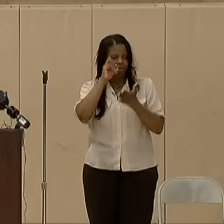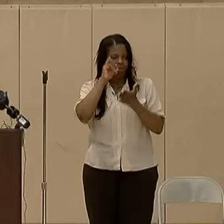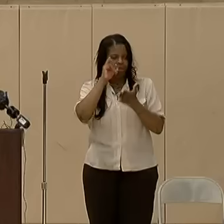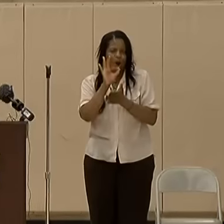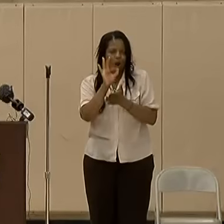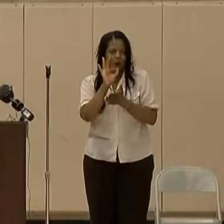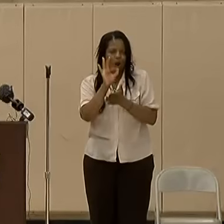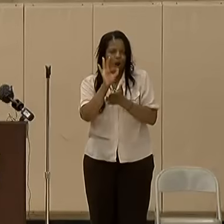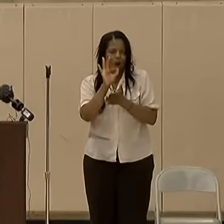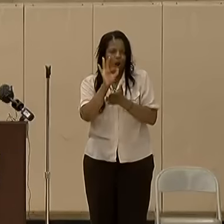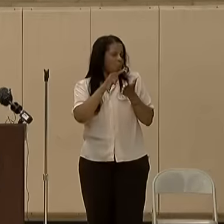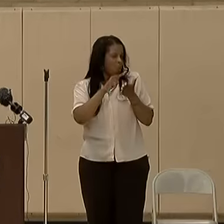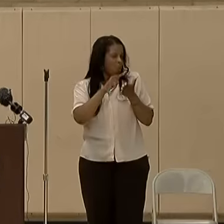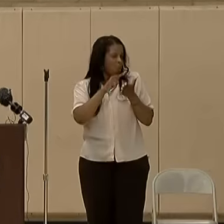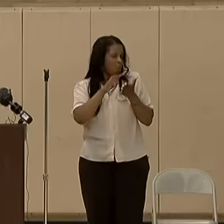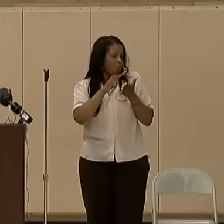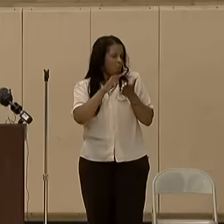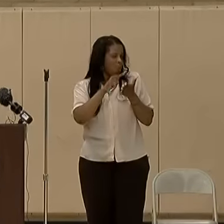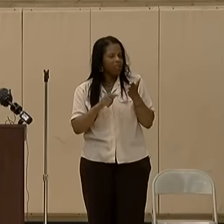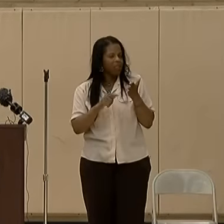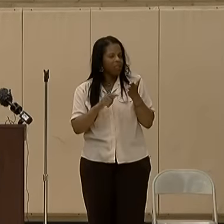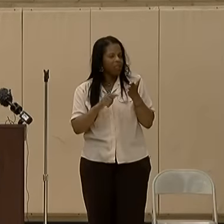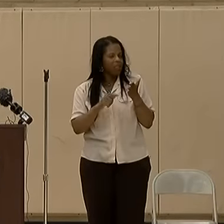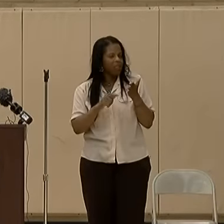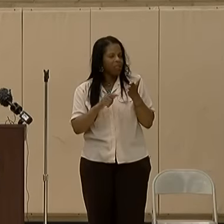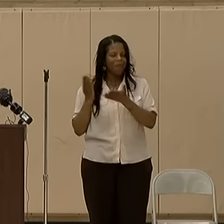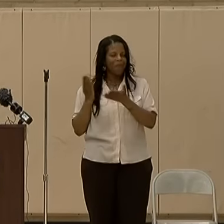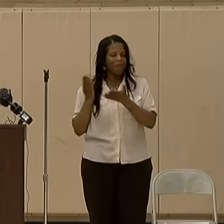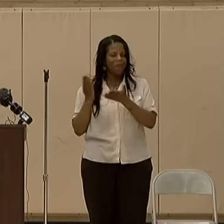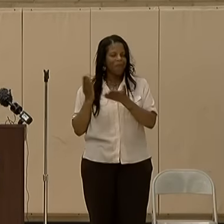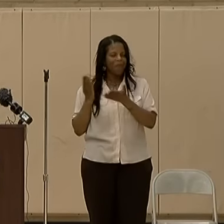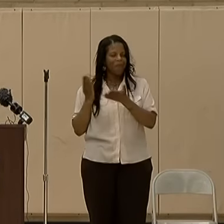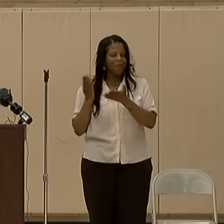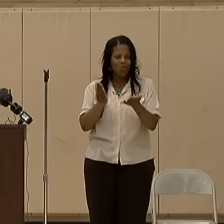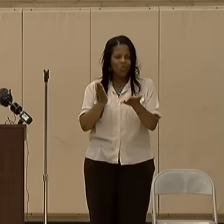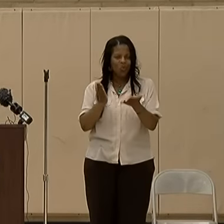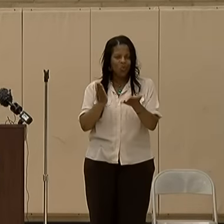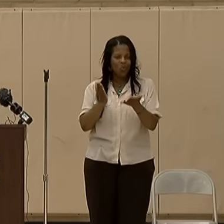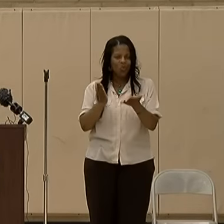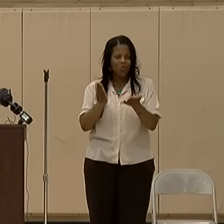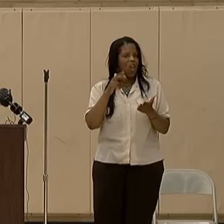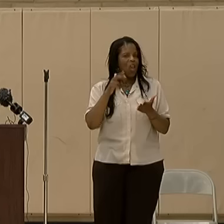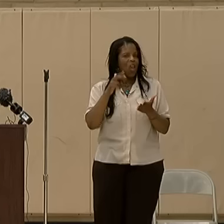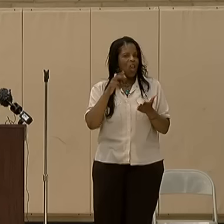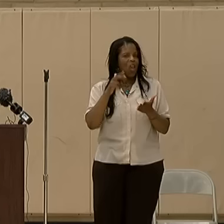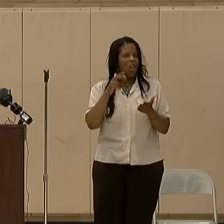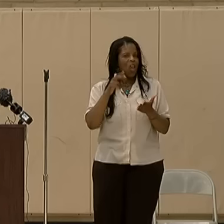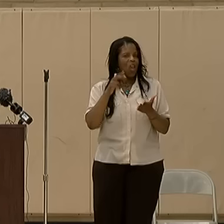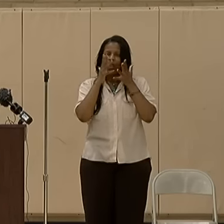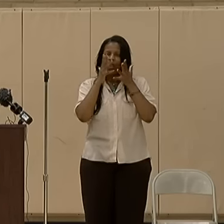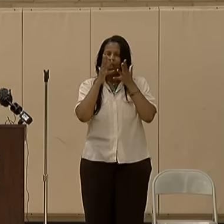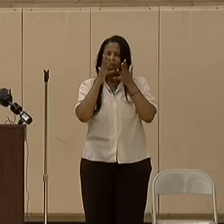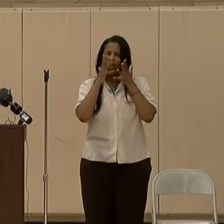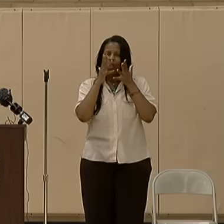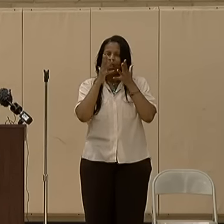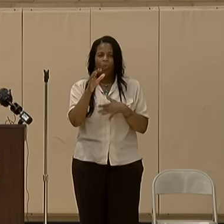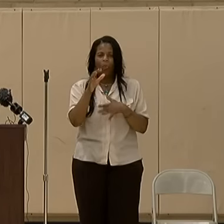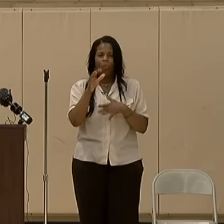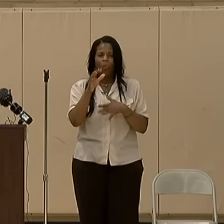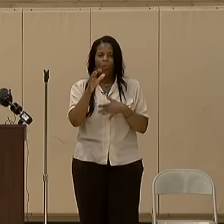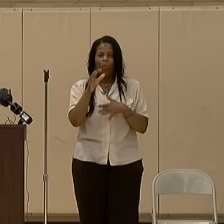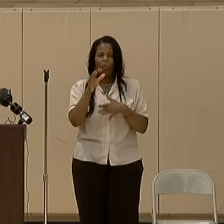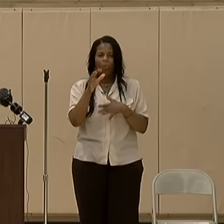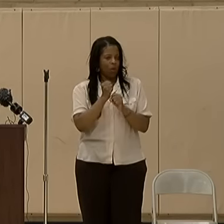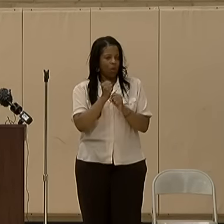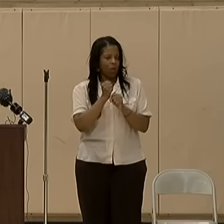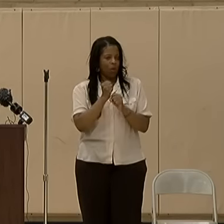the logistical staff of the instant answer teams brings. So I heard there was a bunch of ladies making